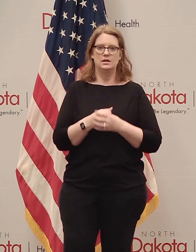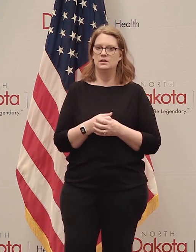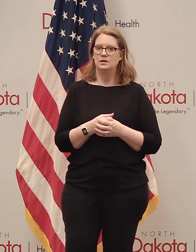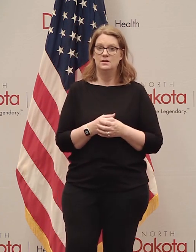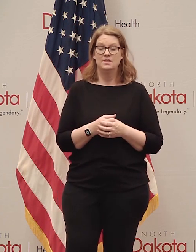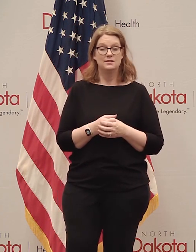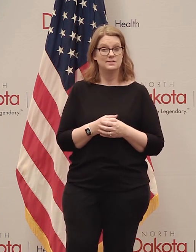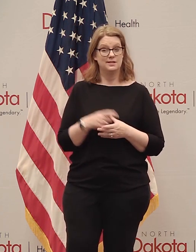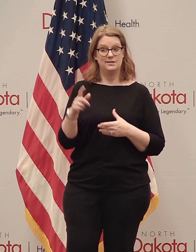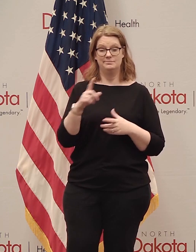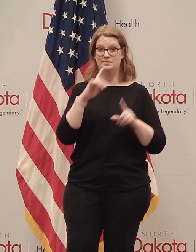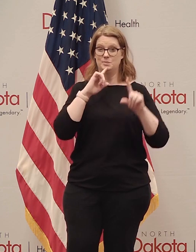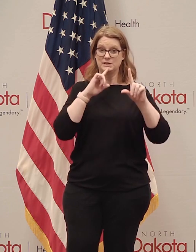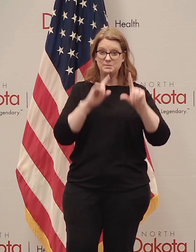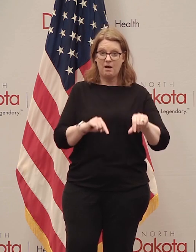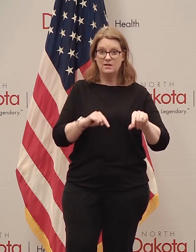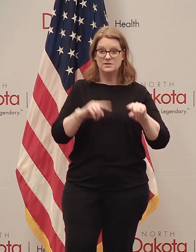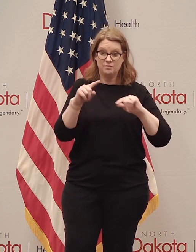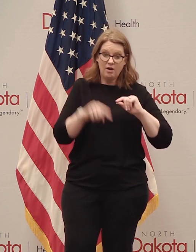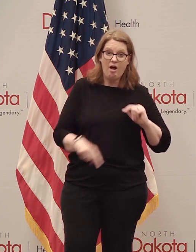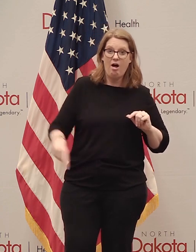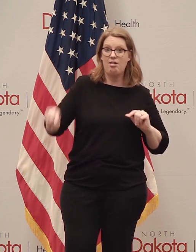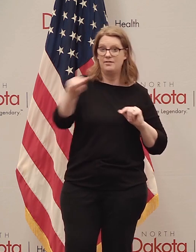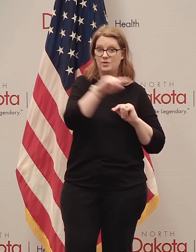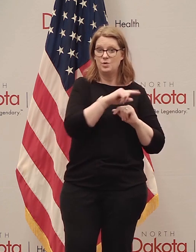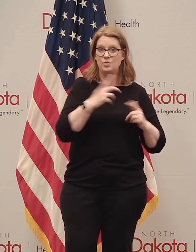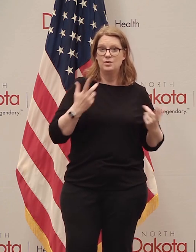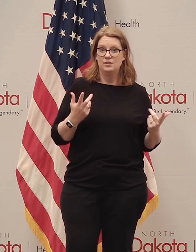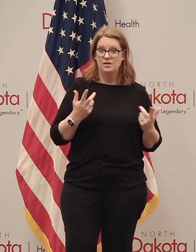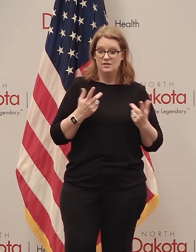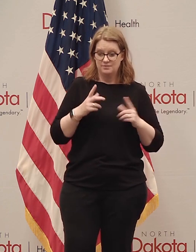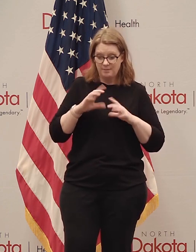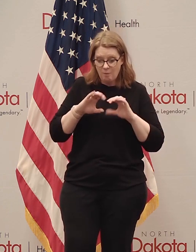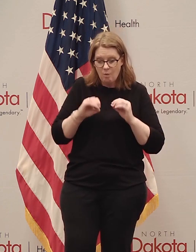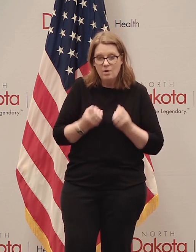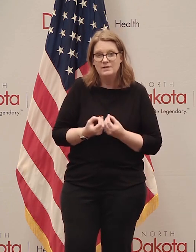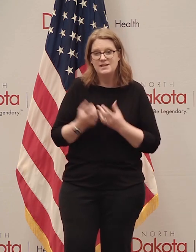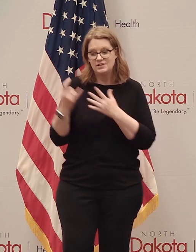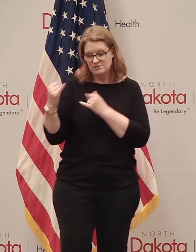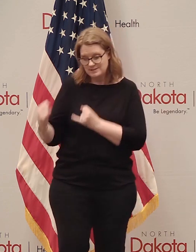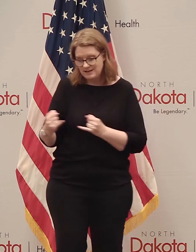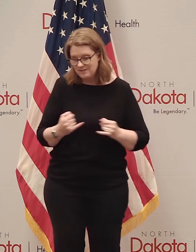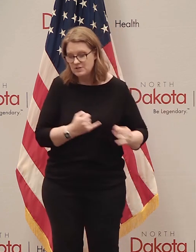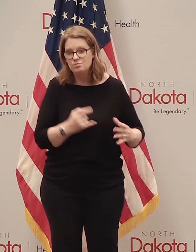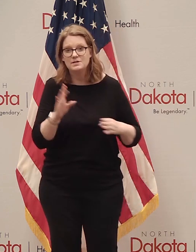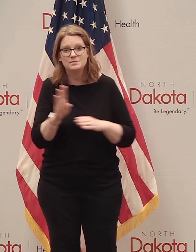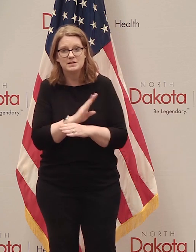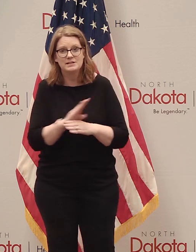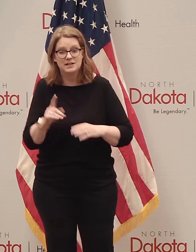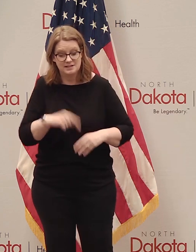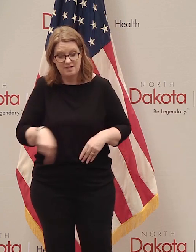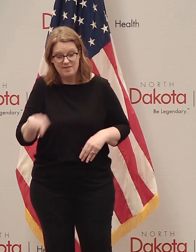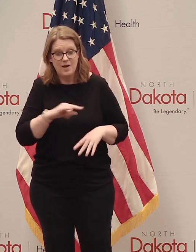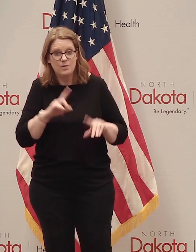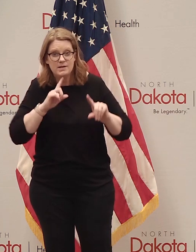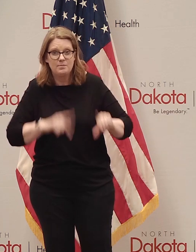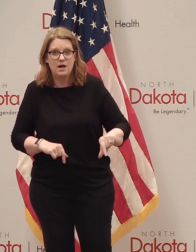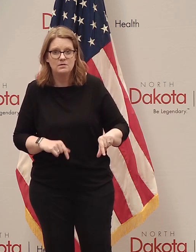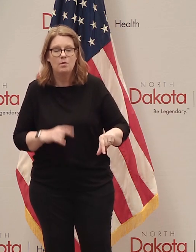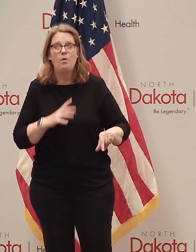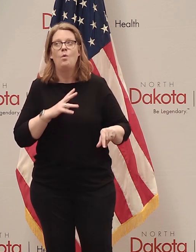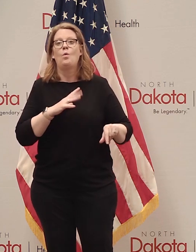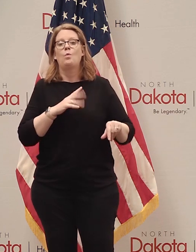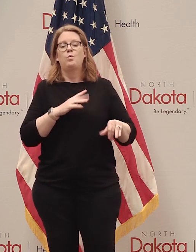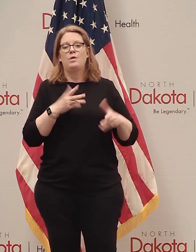excellent response at the local level from all these organizations and individuals and businesses that has allowed us to both